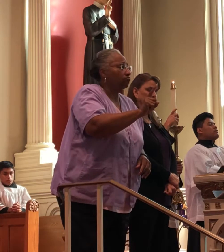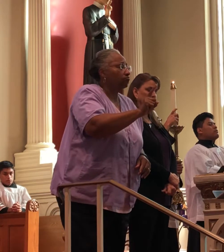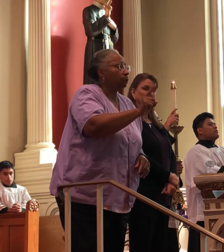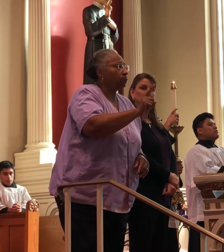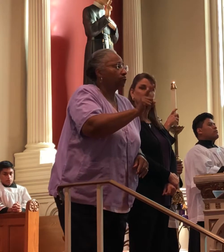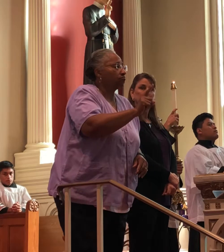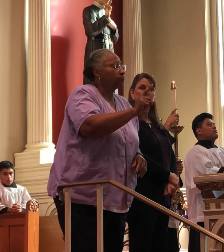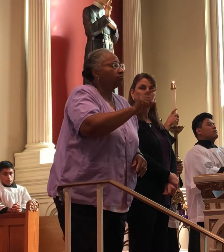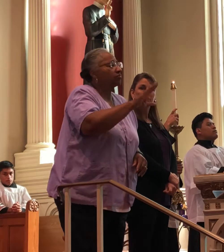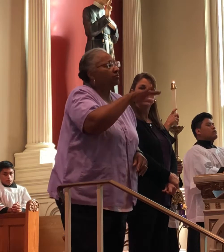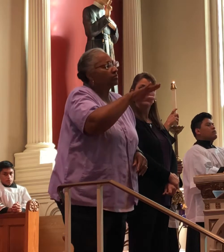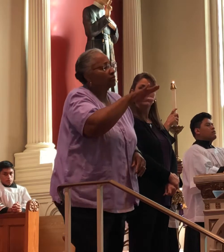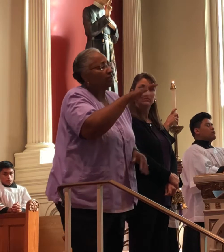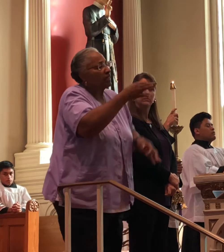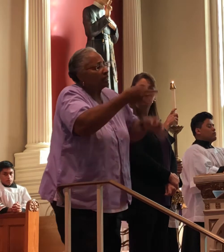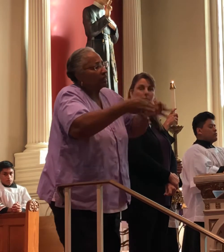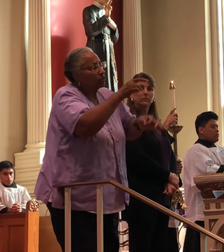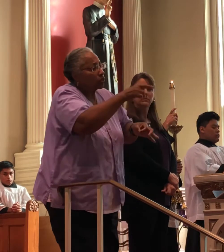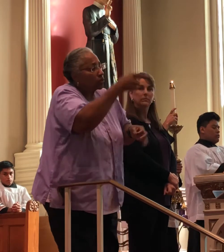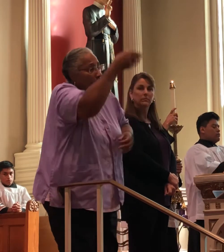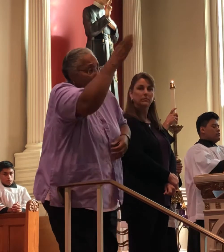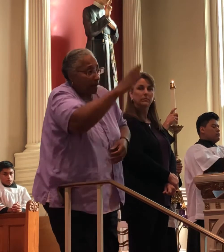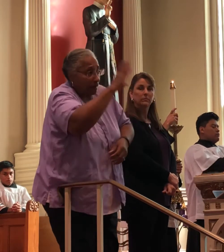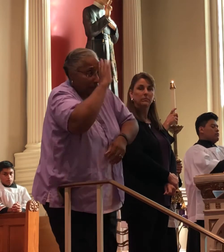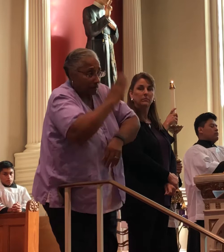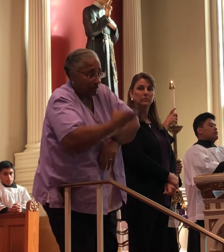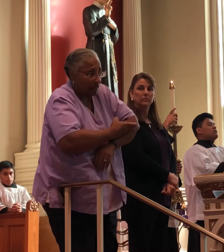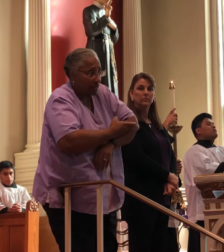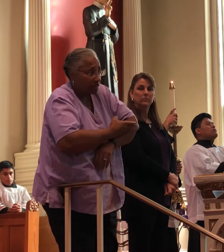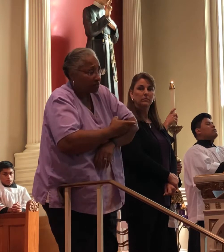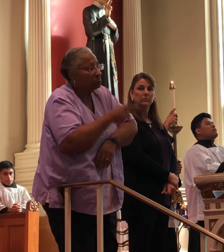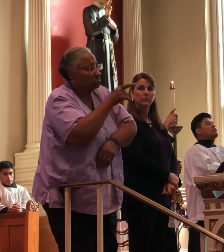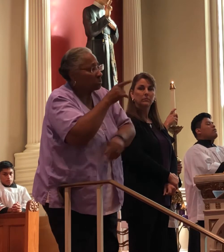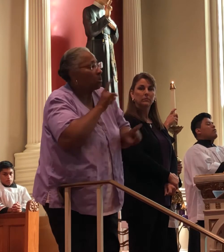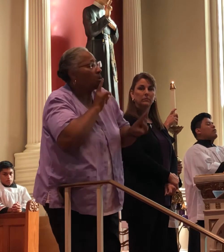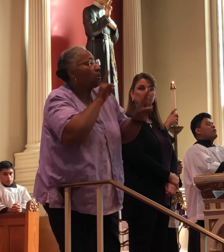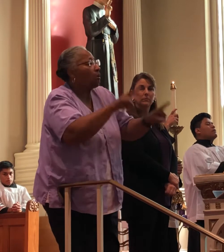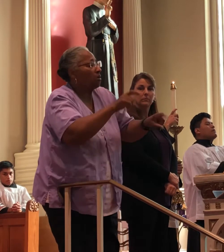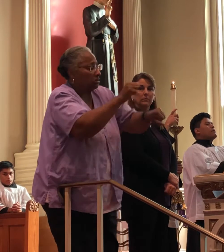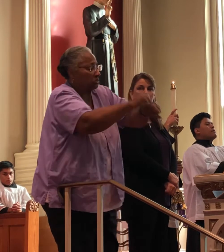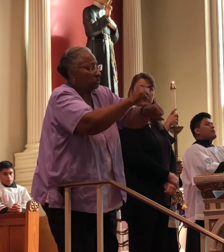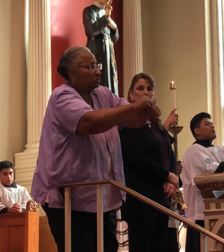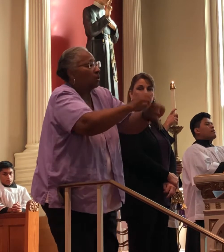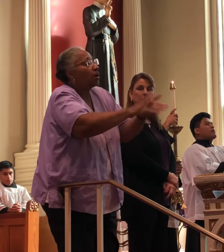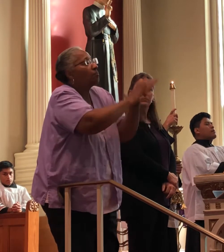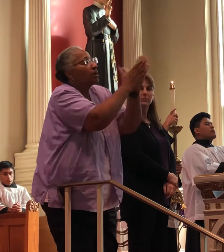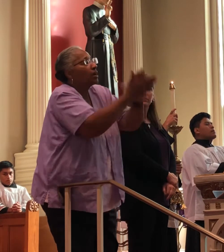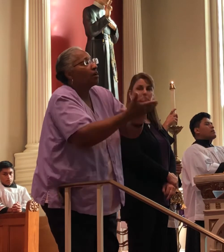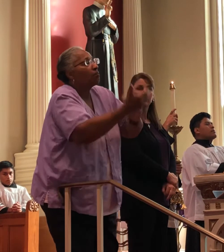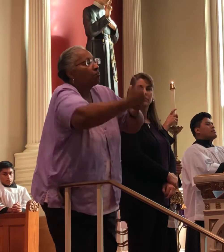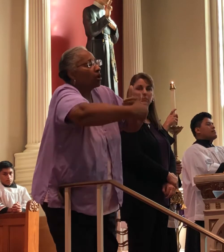"If you are the Son of God, command that these stones become loaves of bread."